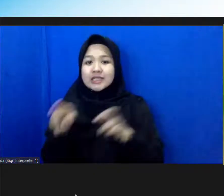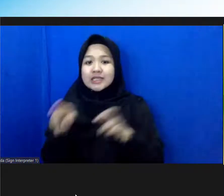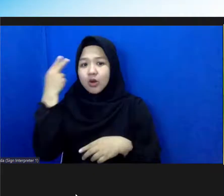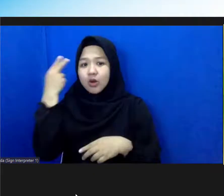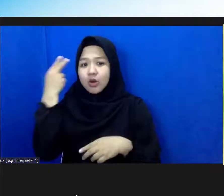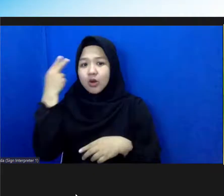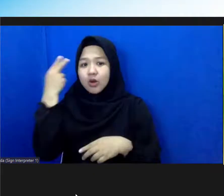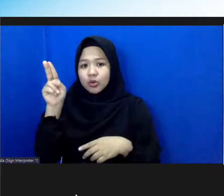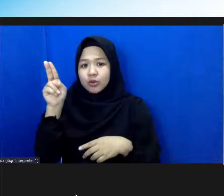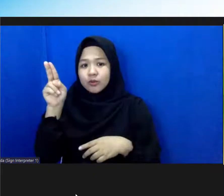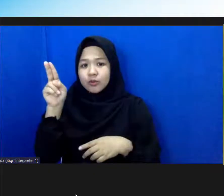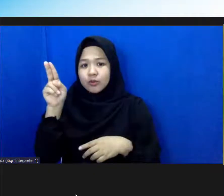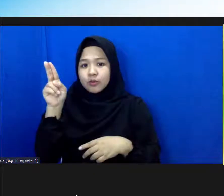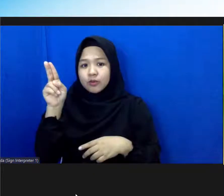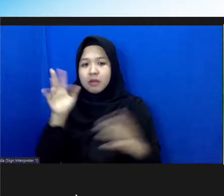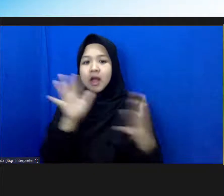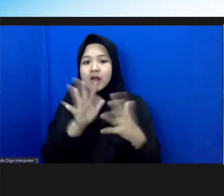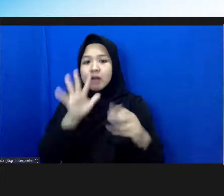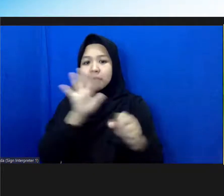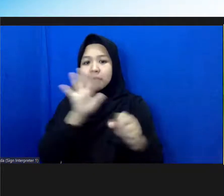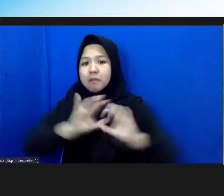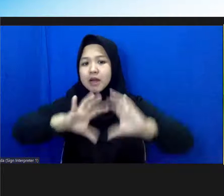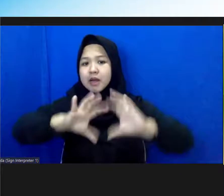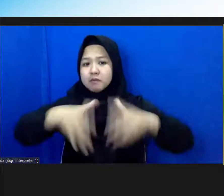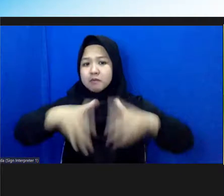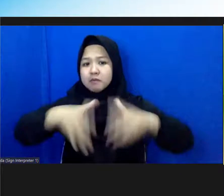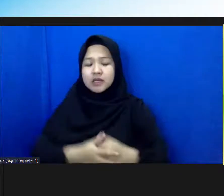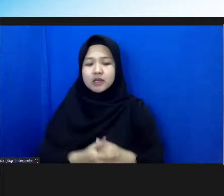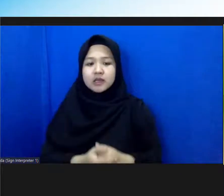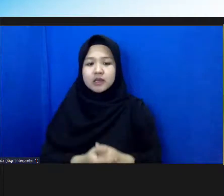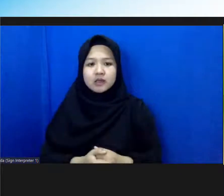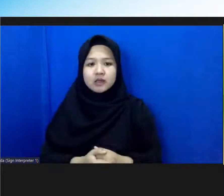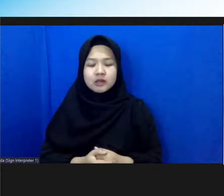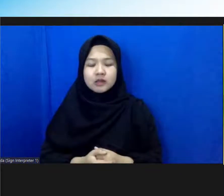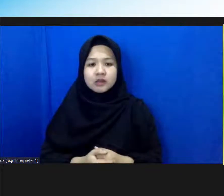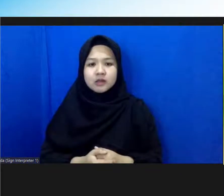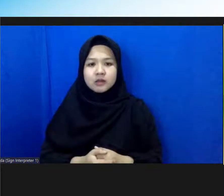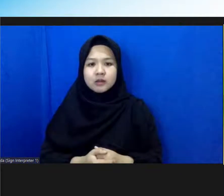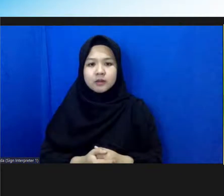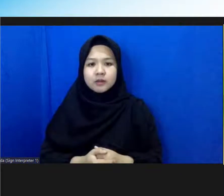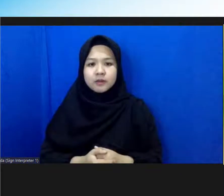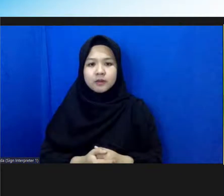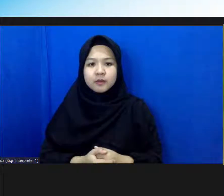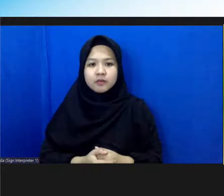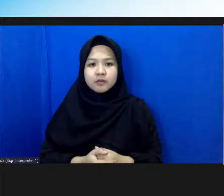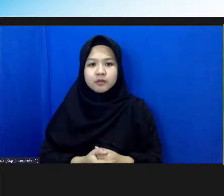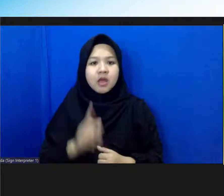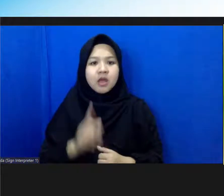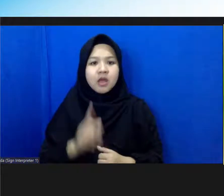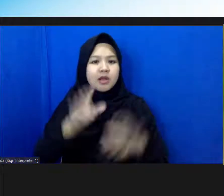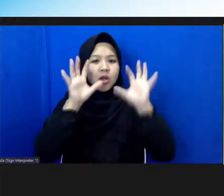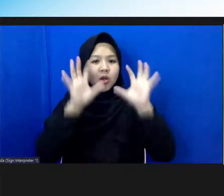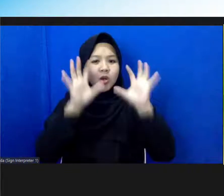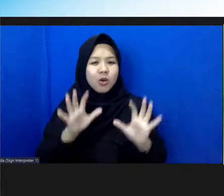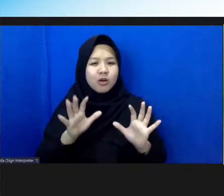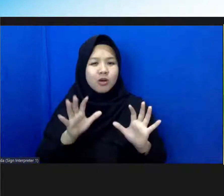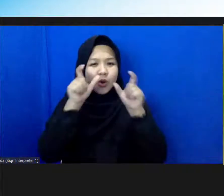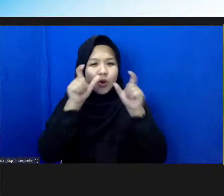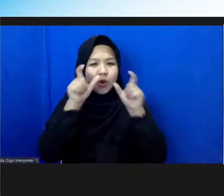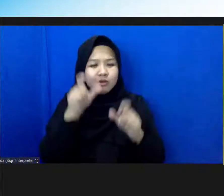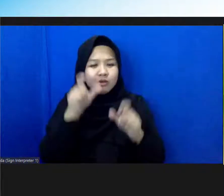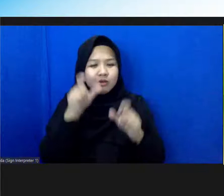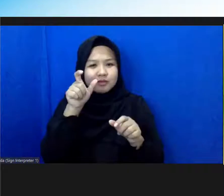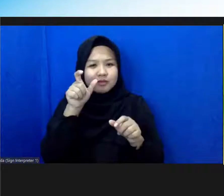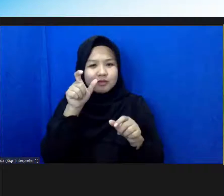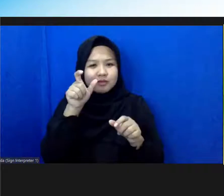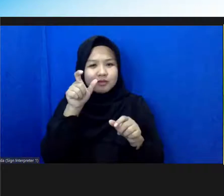for a pandemic. And well, a lot of people are very used to flooding,